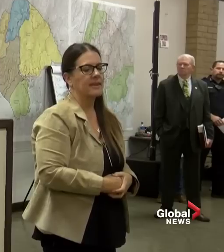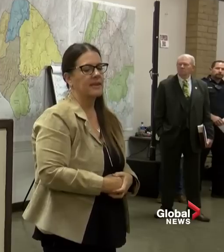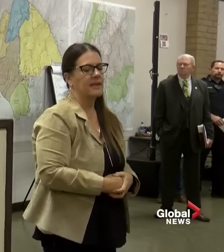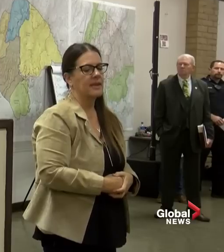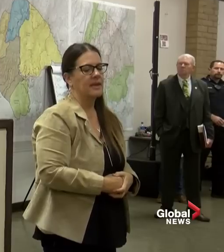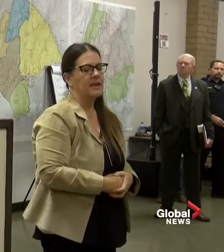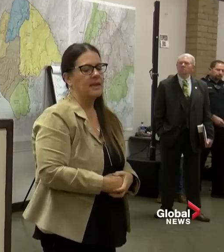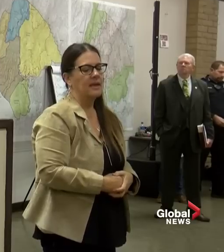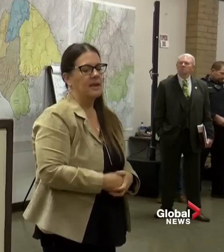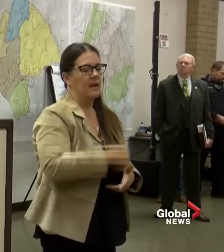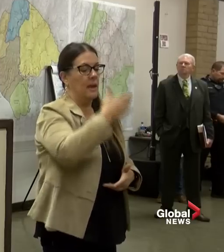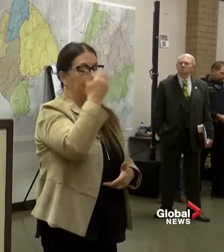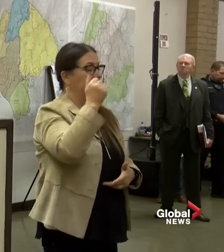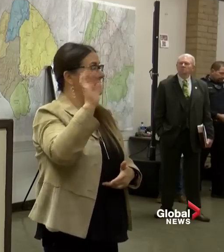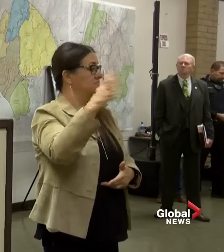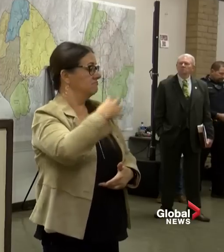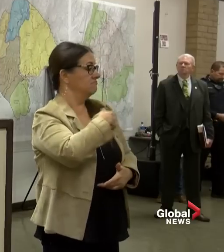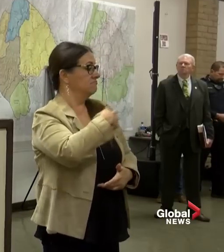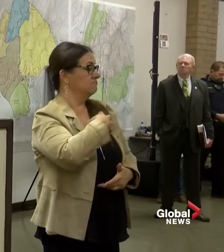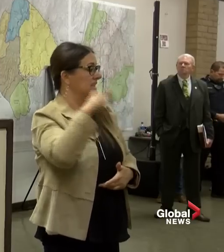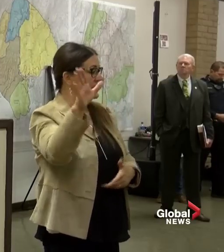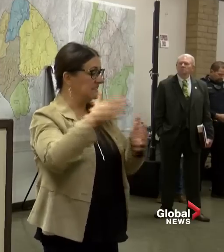Thanks to the leadership of Sheriff Honey,